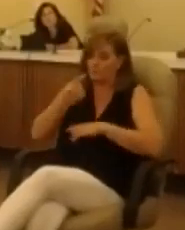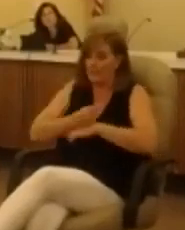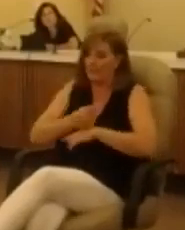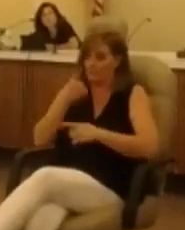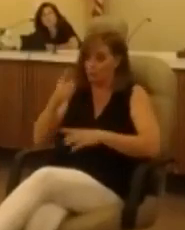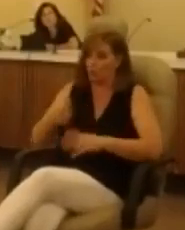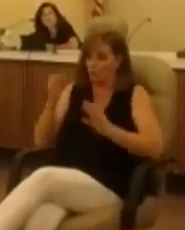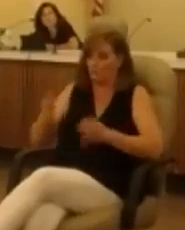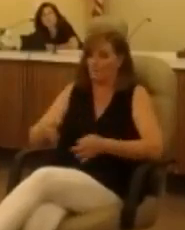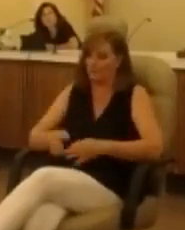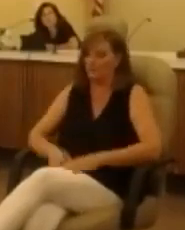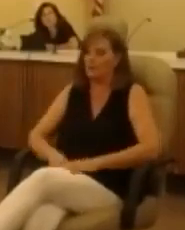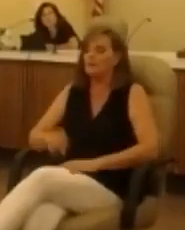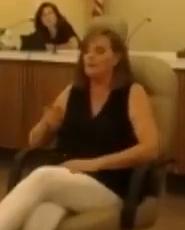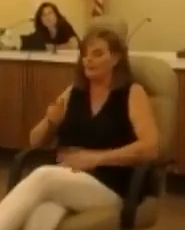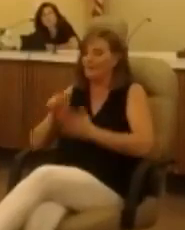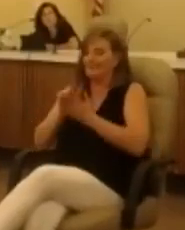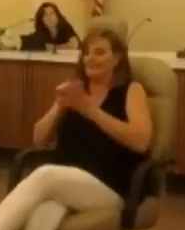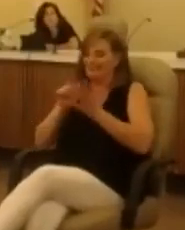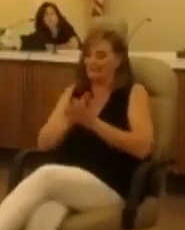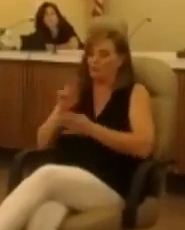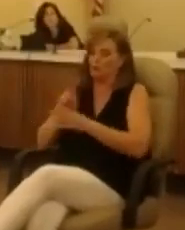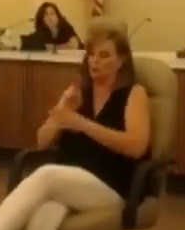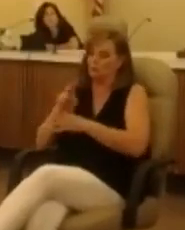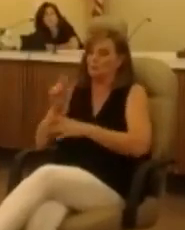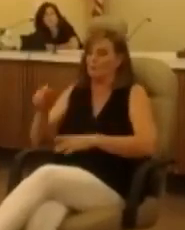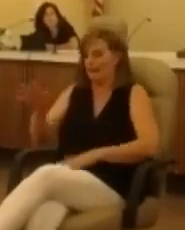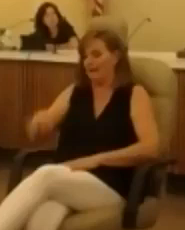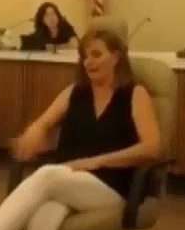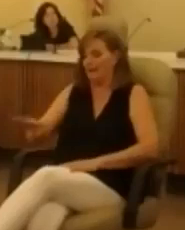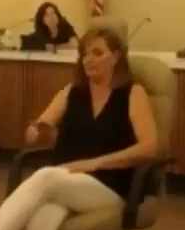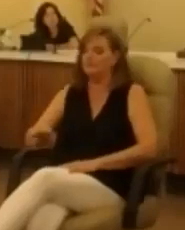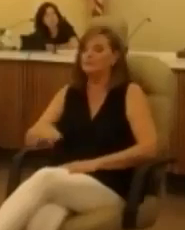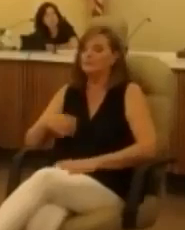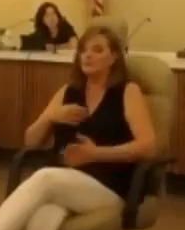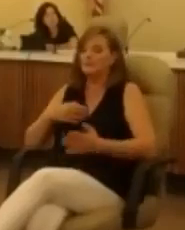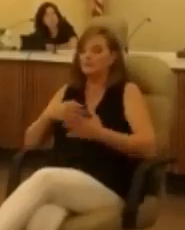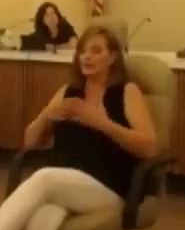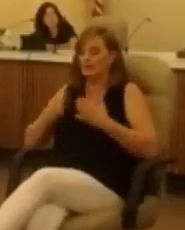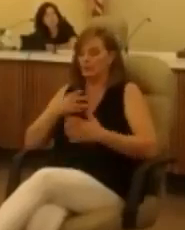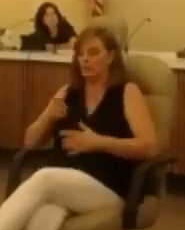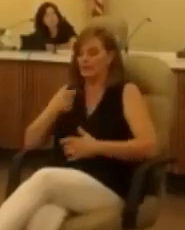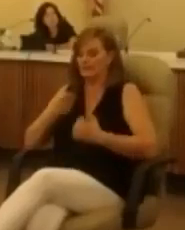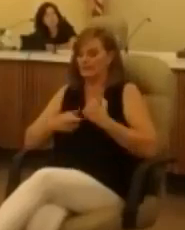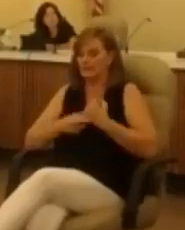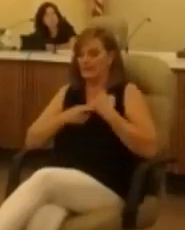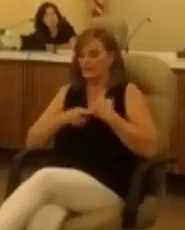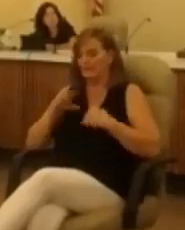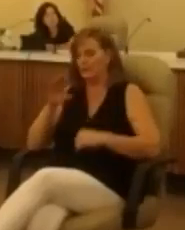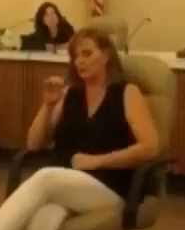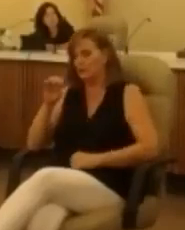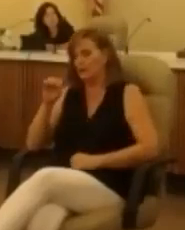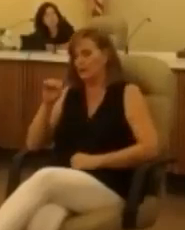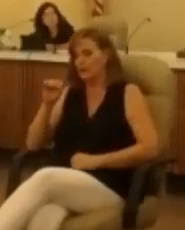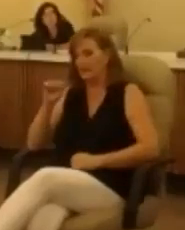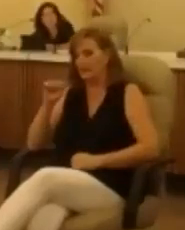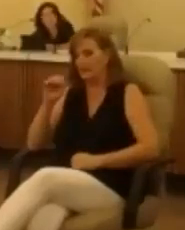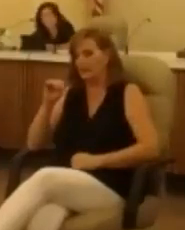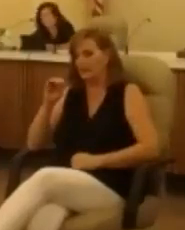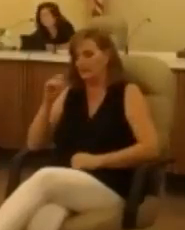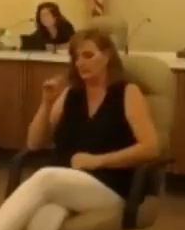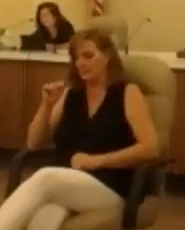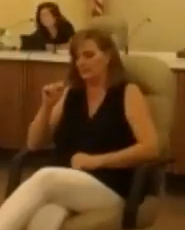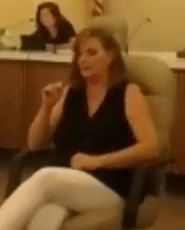would be a legal use of that land, even though it is under a conservation easement, because as long as they don't build